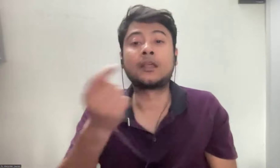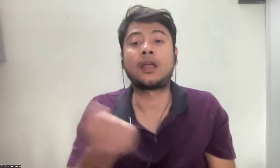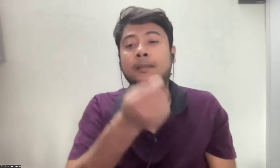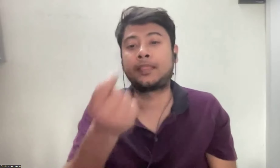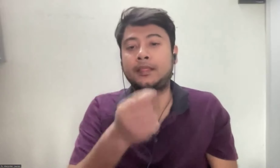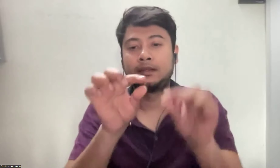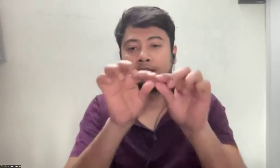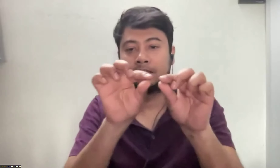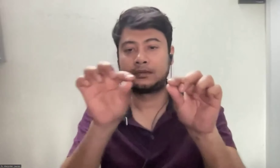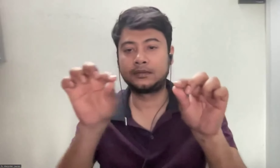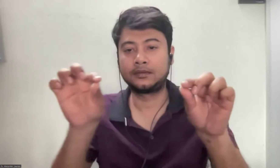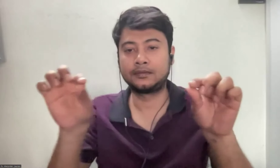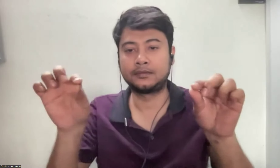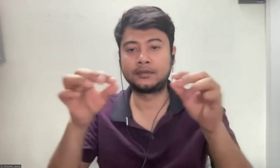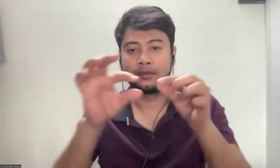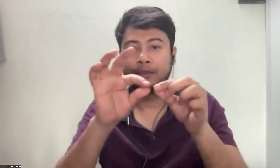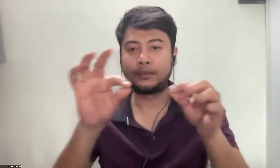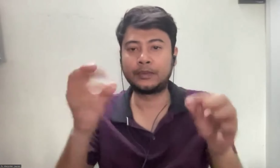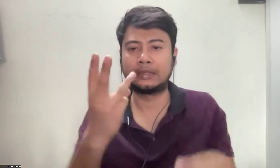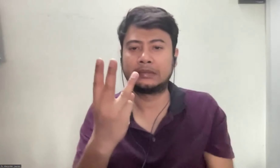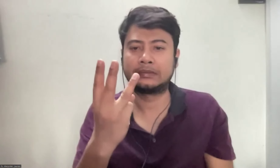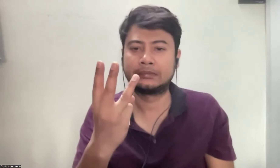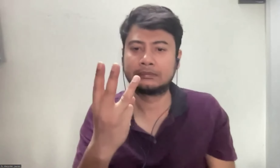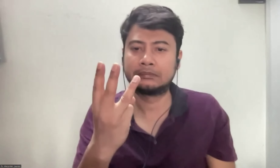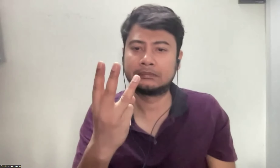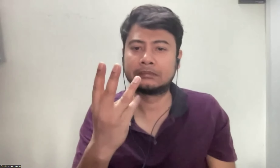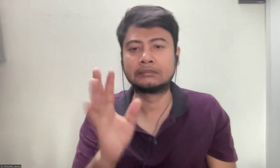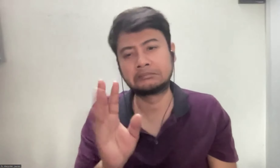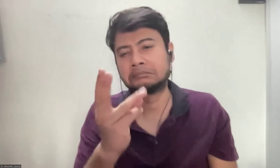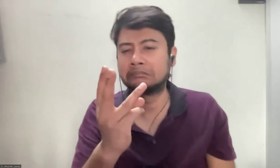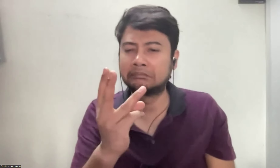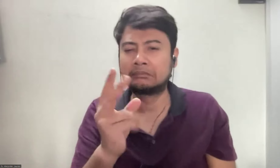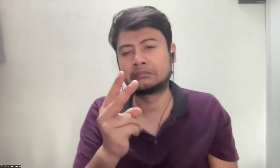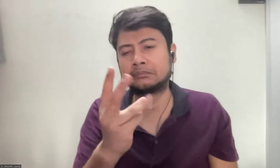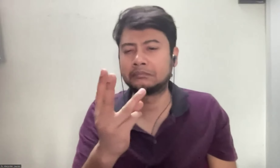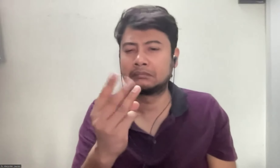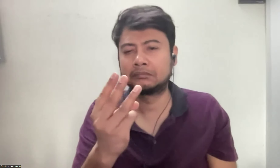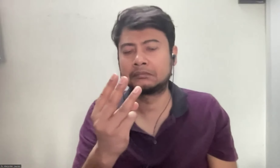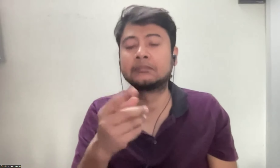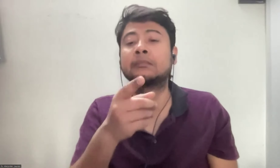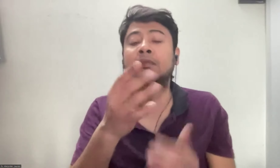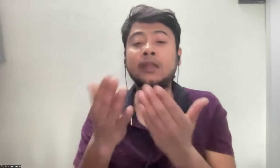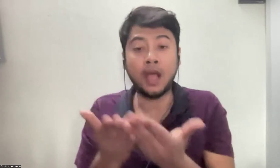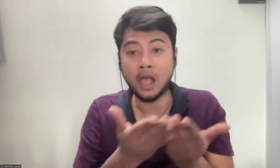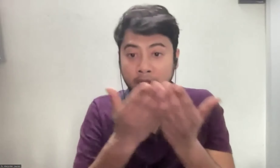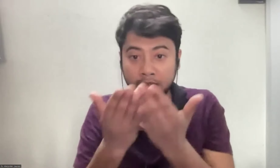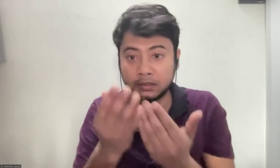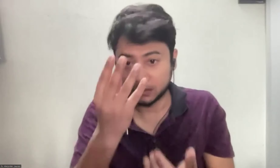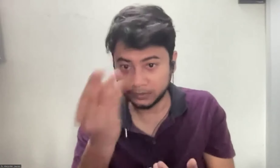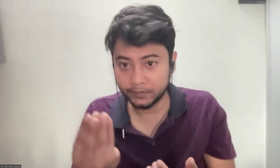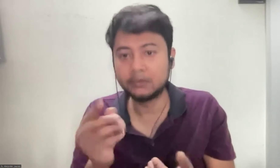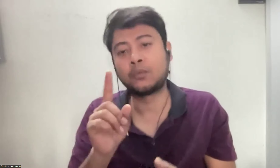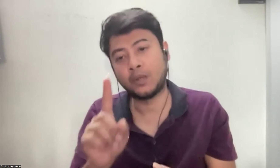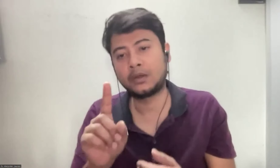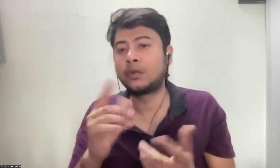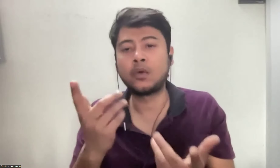doing both times, then morning three and evening three. If you're doing aarti just once, depending on how much time you have,